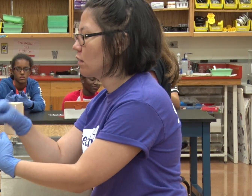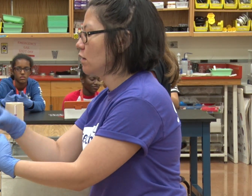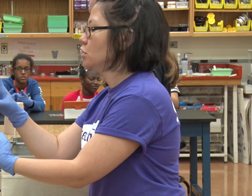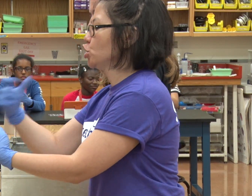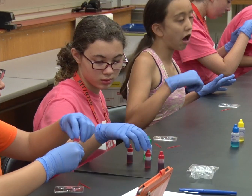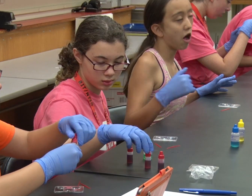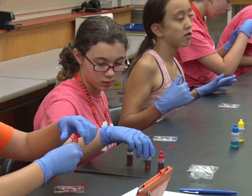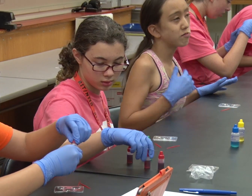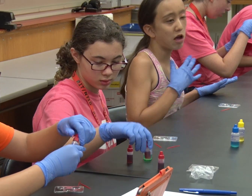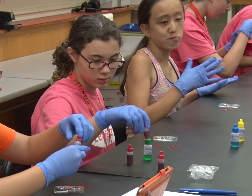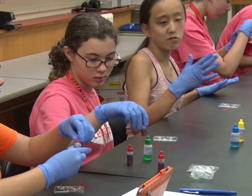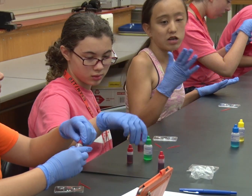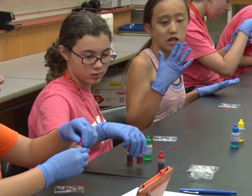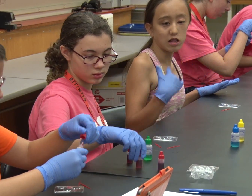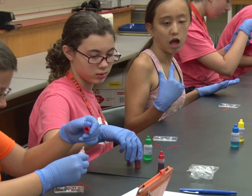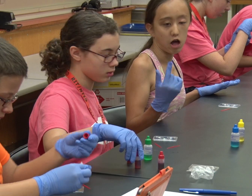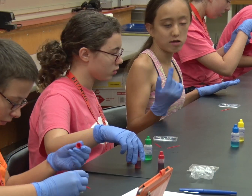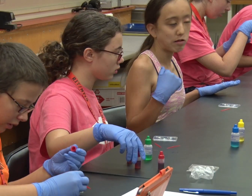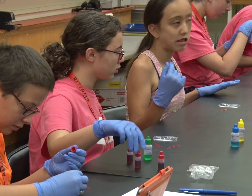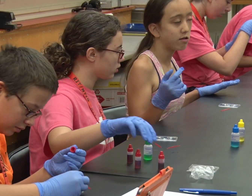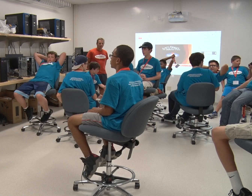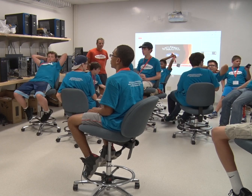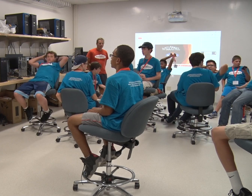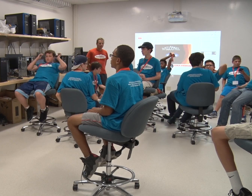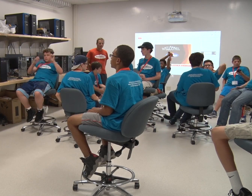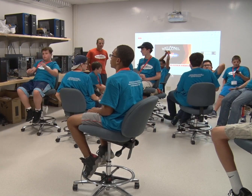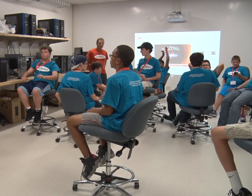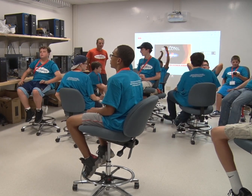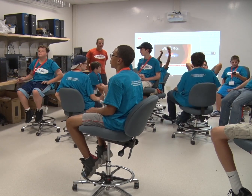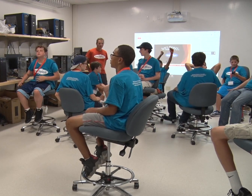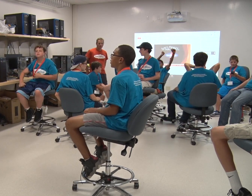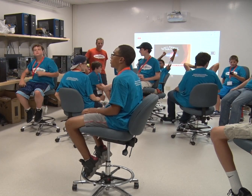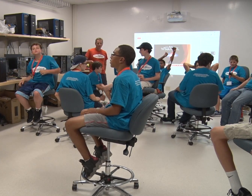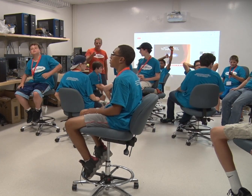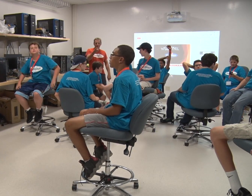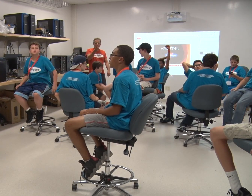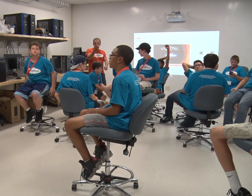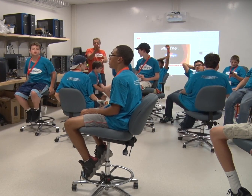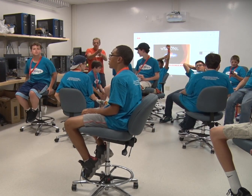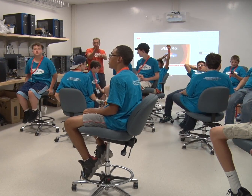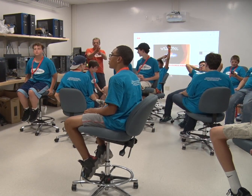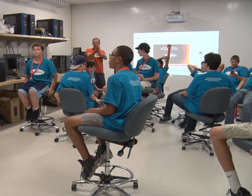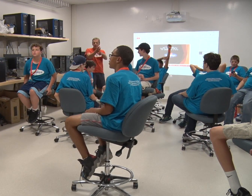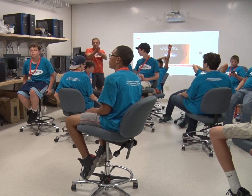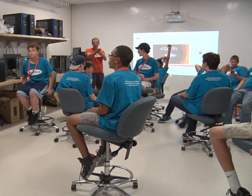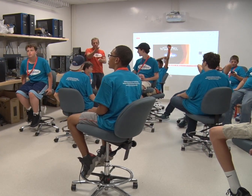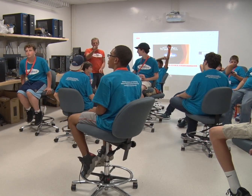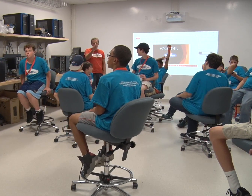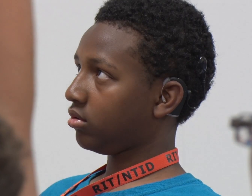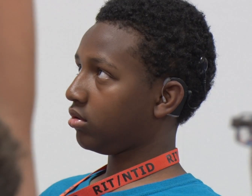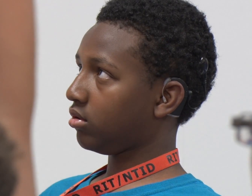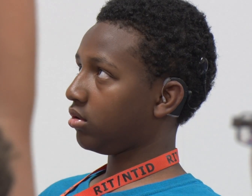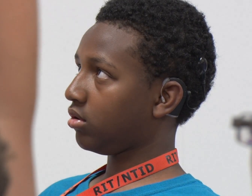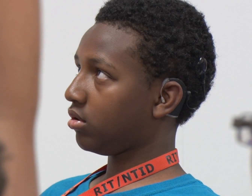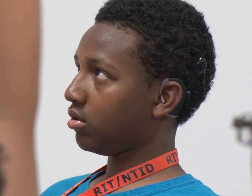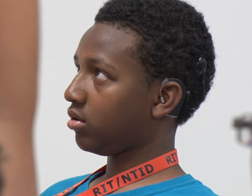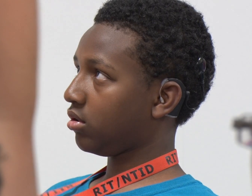exposed every day to deaf and hard of hearing adults. So being here at NTID allows them to meet people who they can model themselves